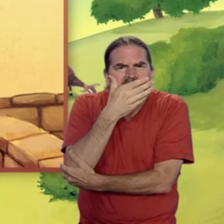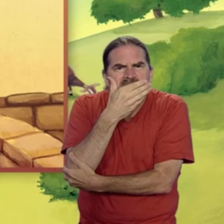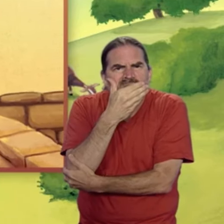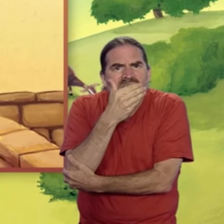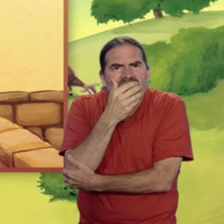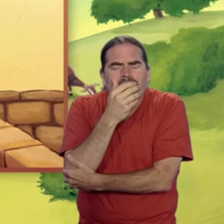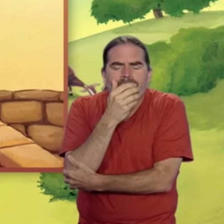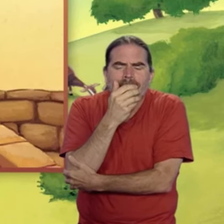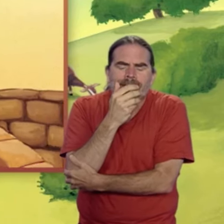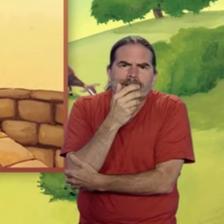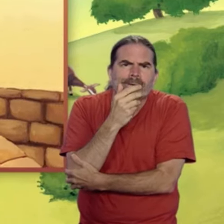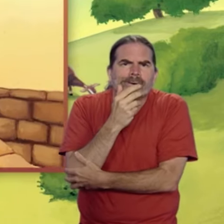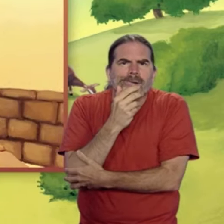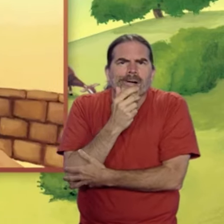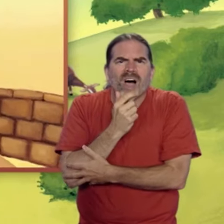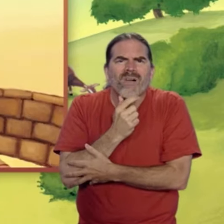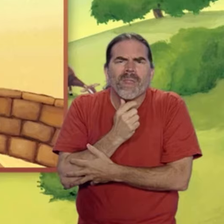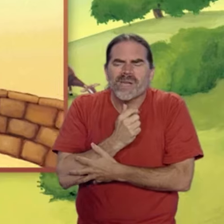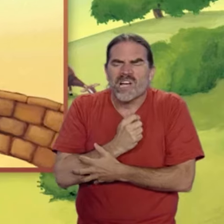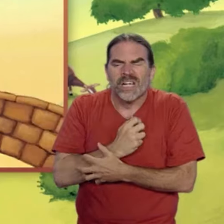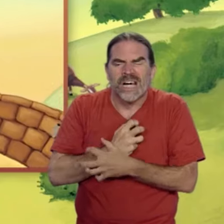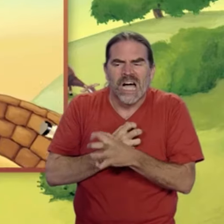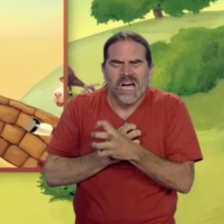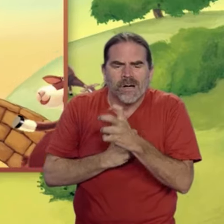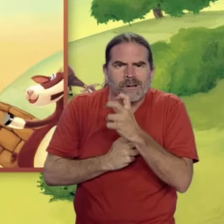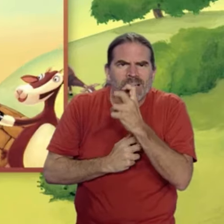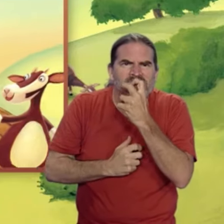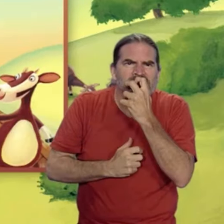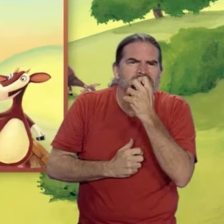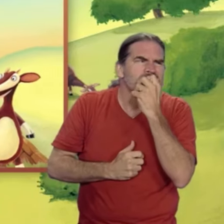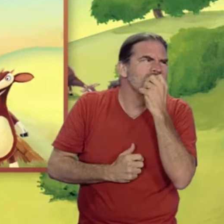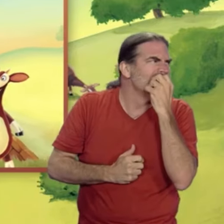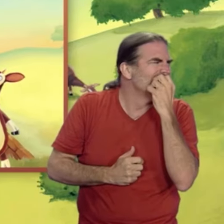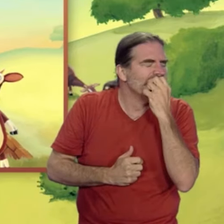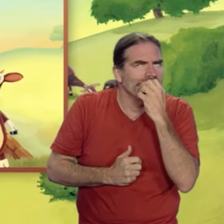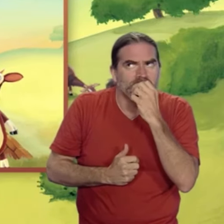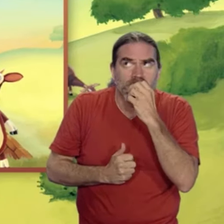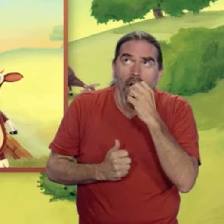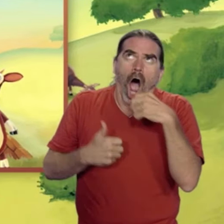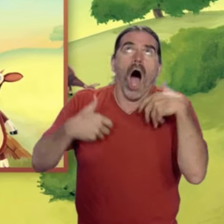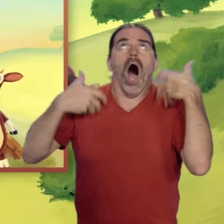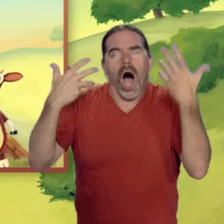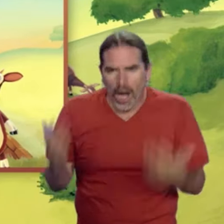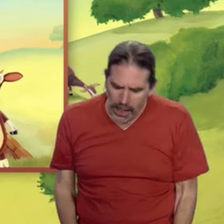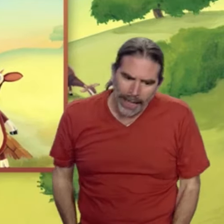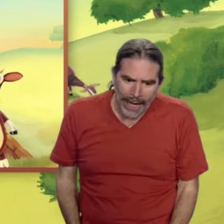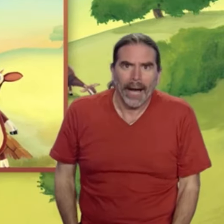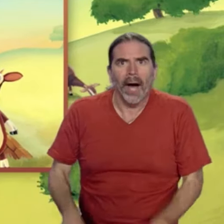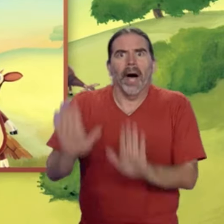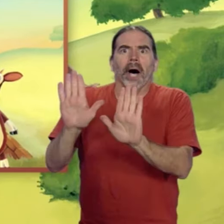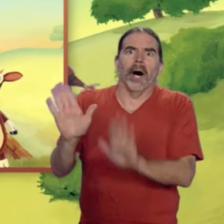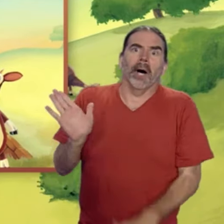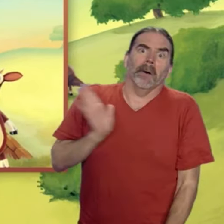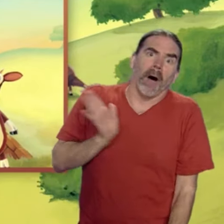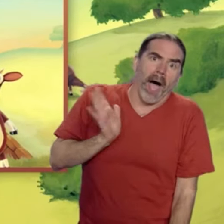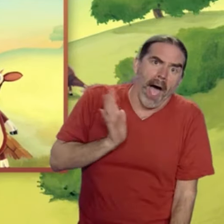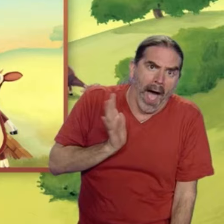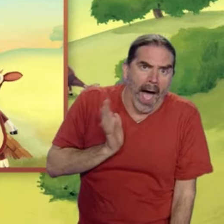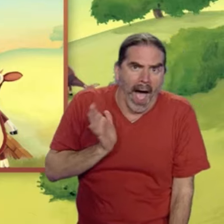The troll scratched his head again. All this thinking, instead of just growling, was difficult. Well,